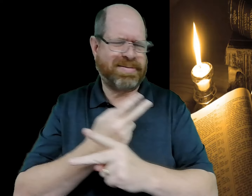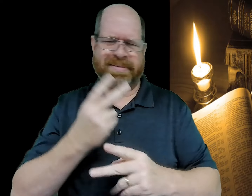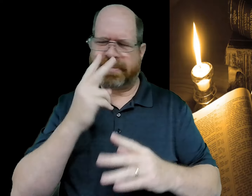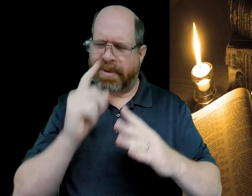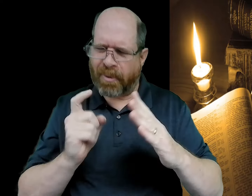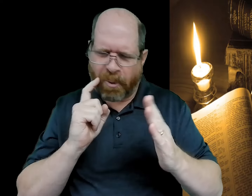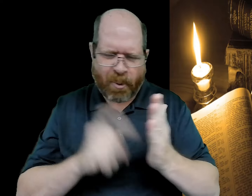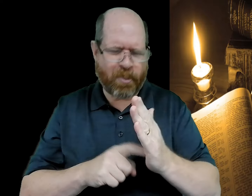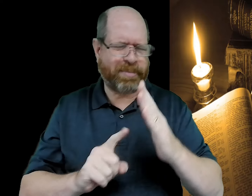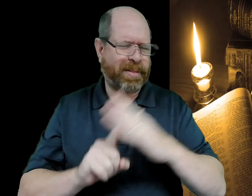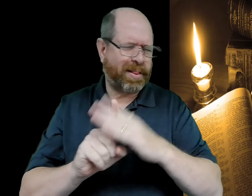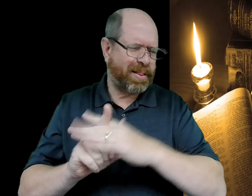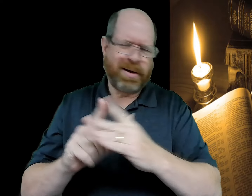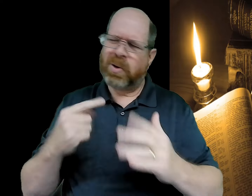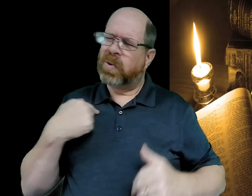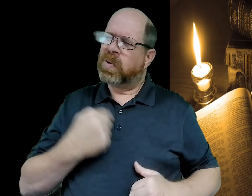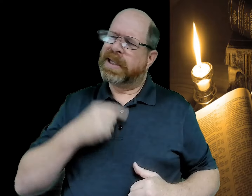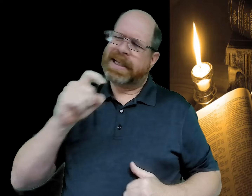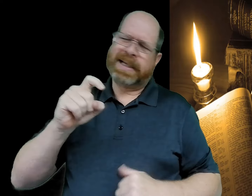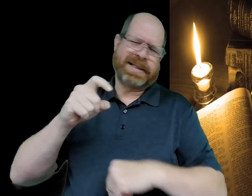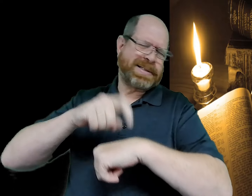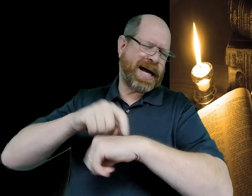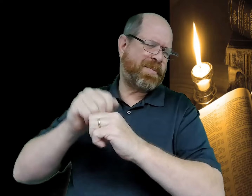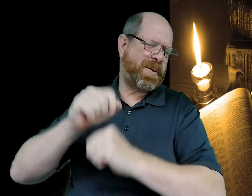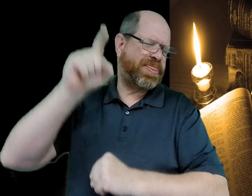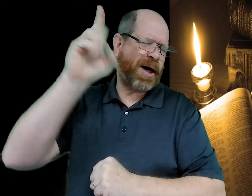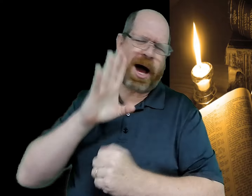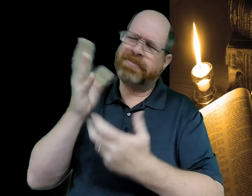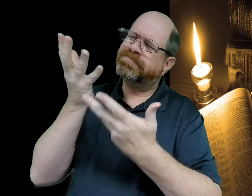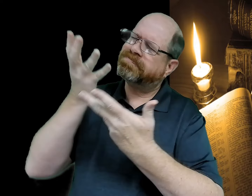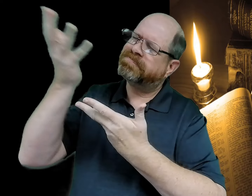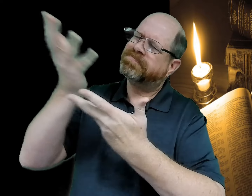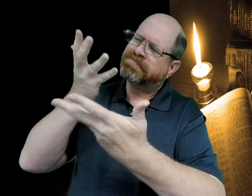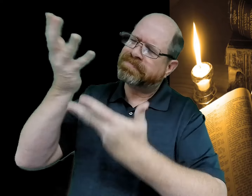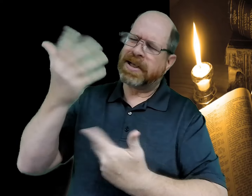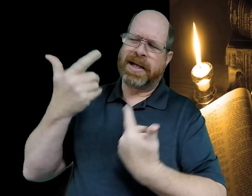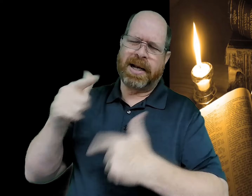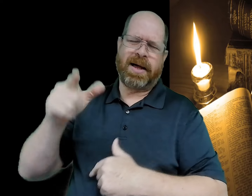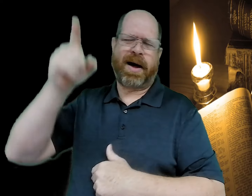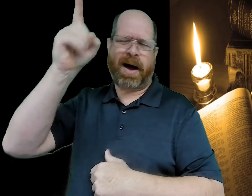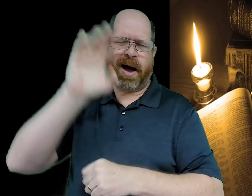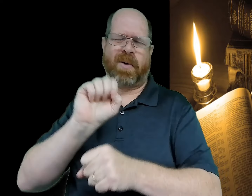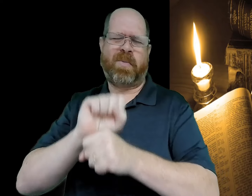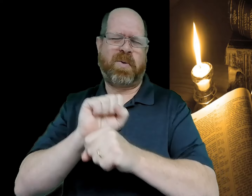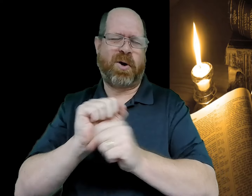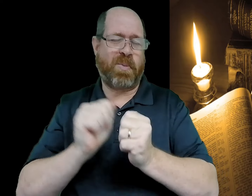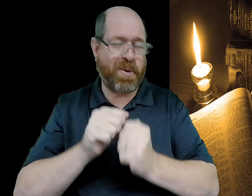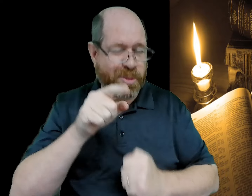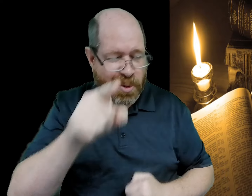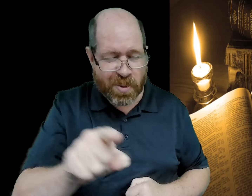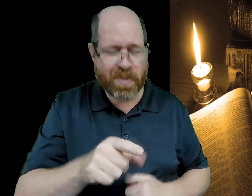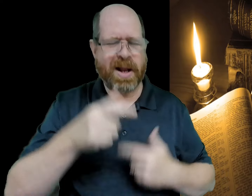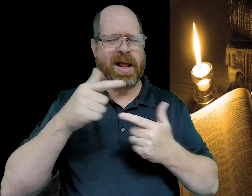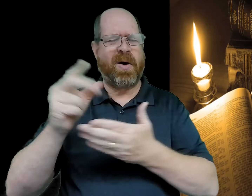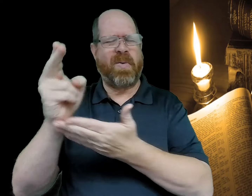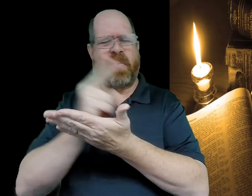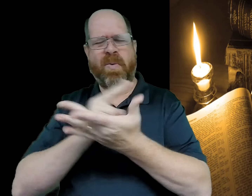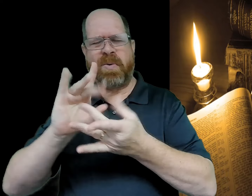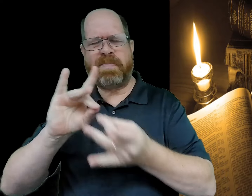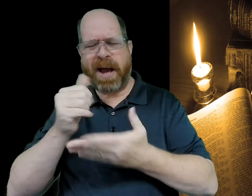today we notice that there are so many things that need taken care of, but we need to have time with you. You want time with